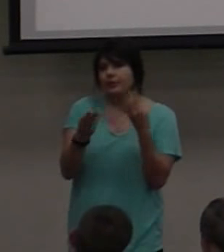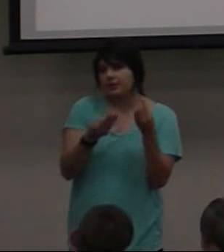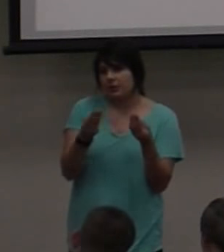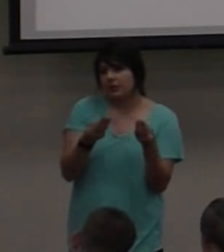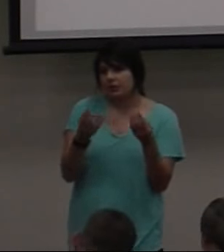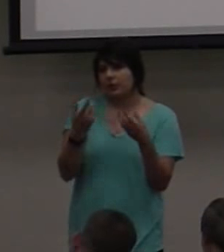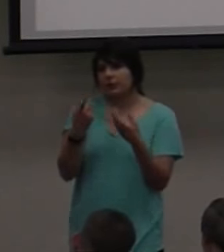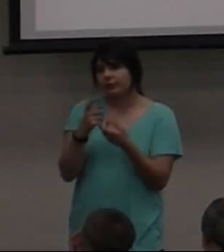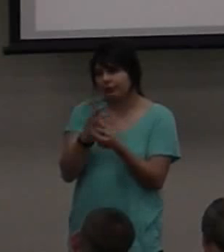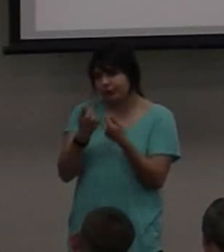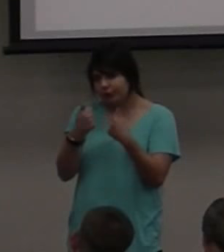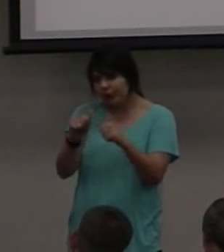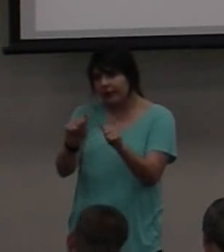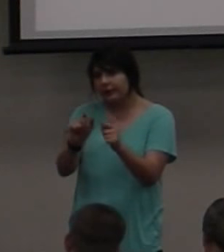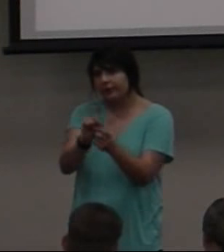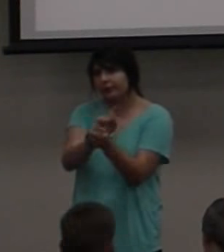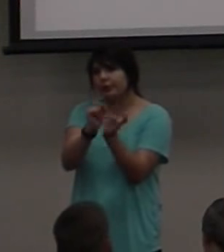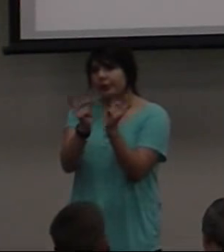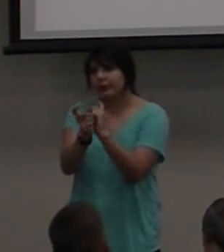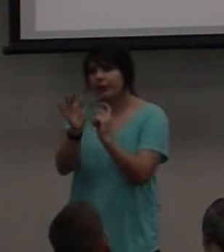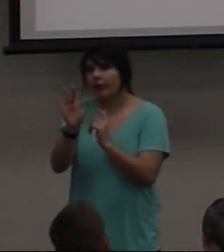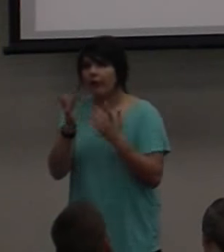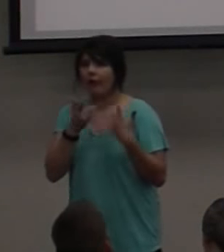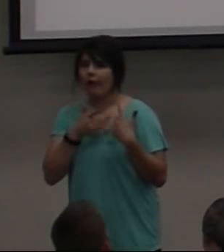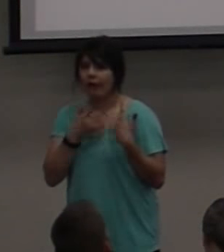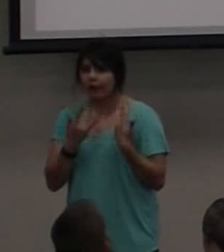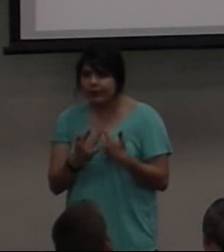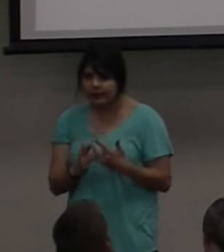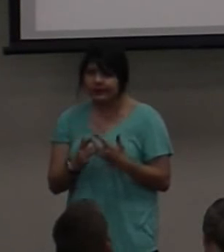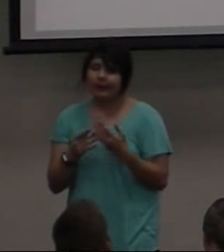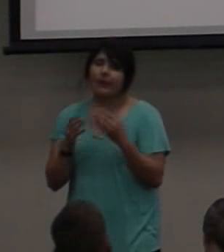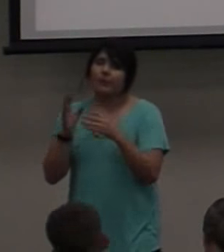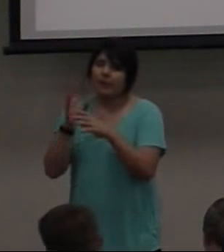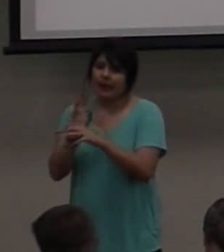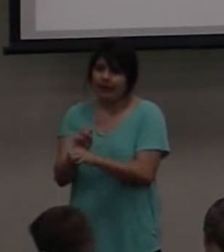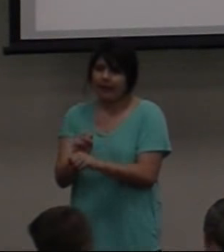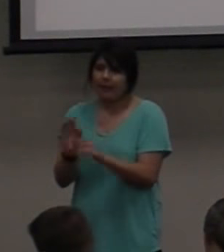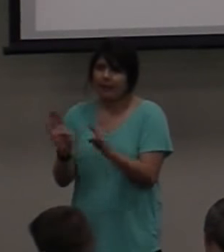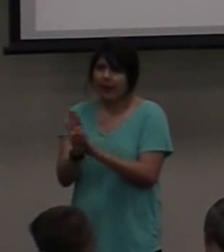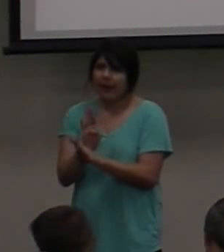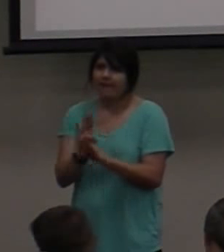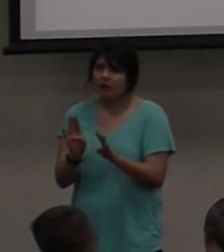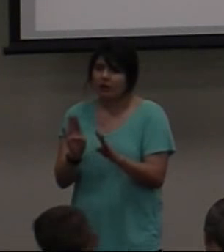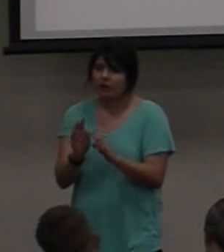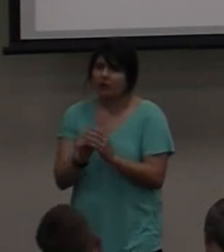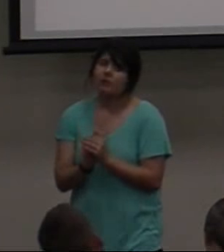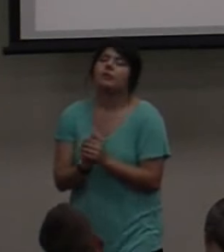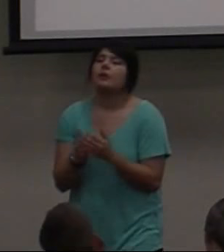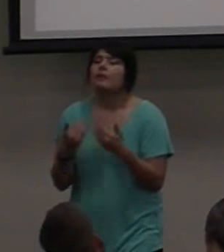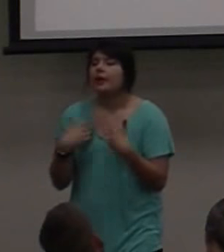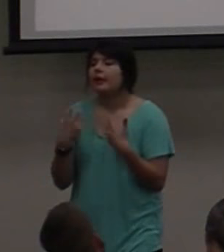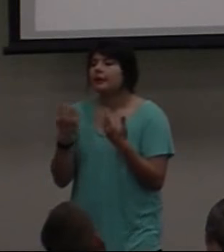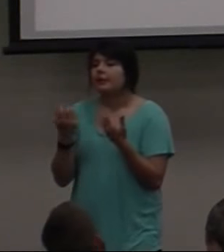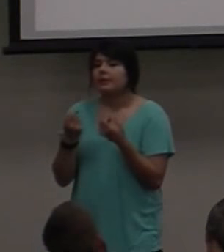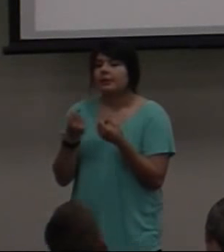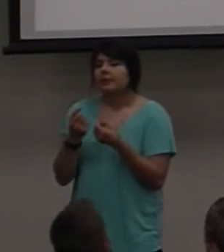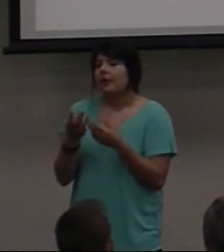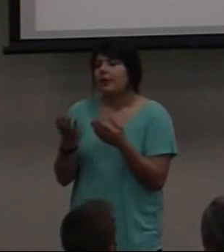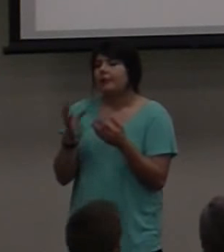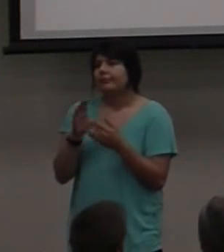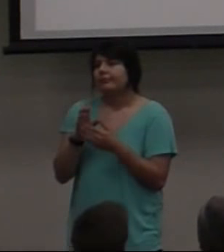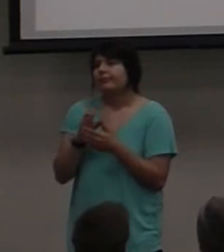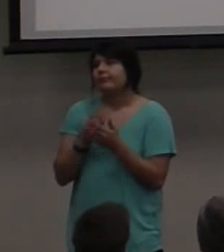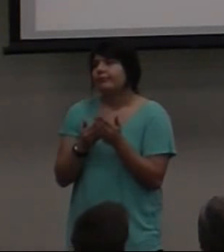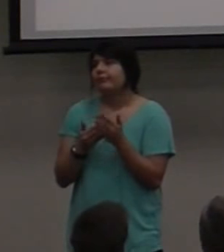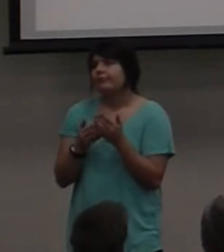and a change of behavior. We've had hundreds over time who